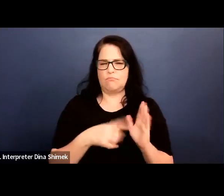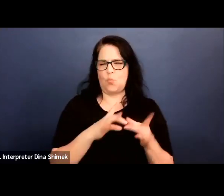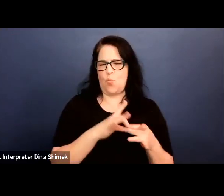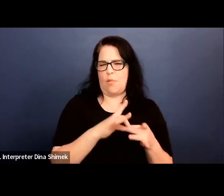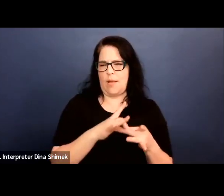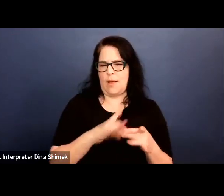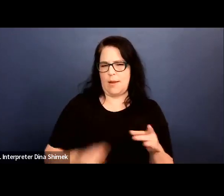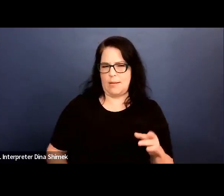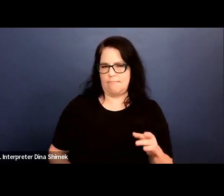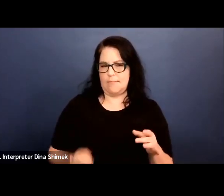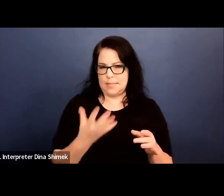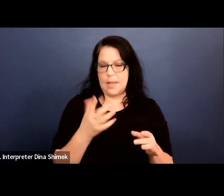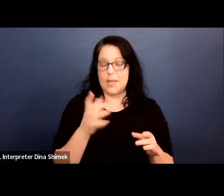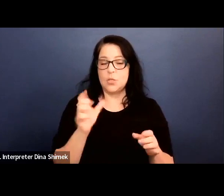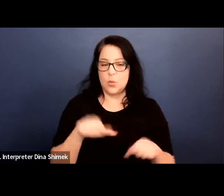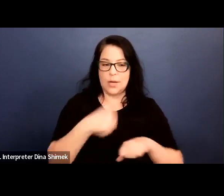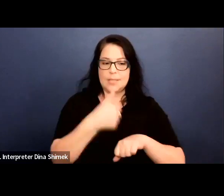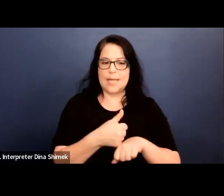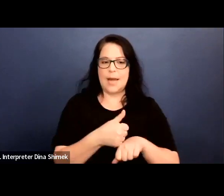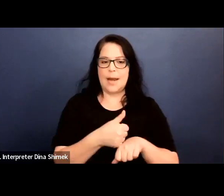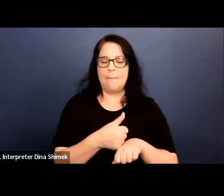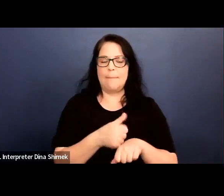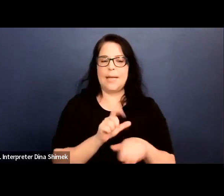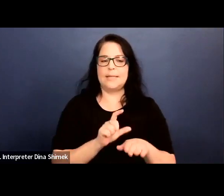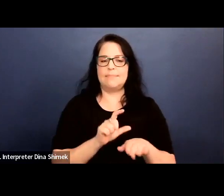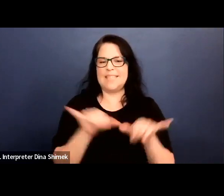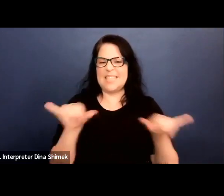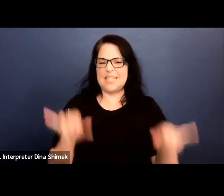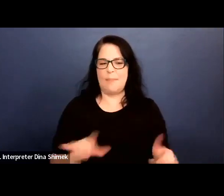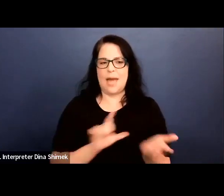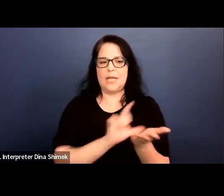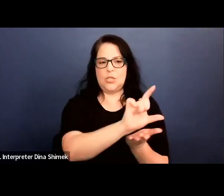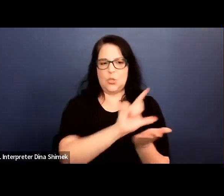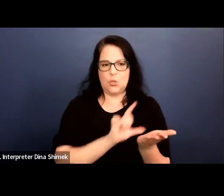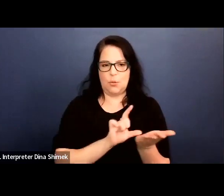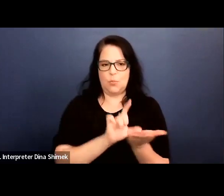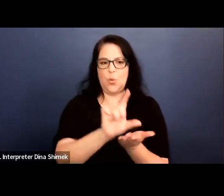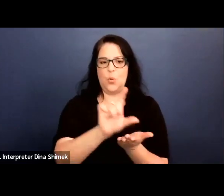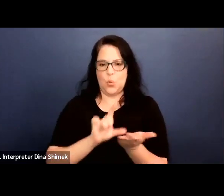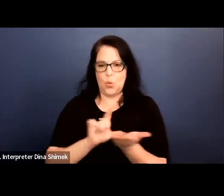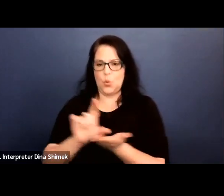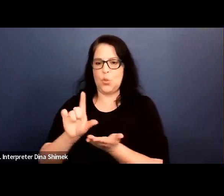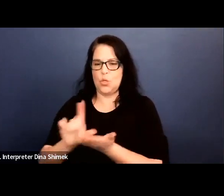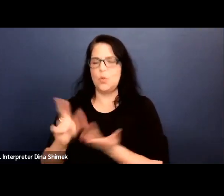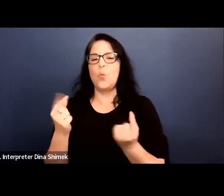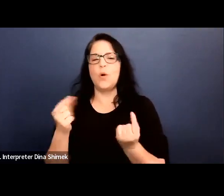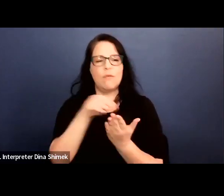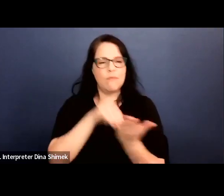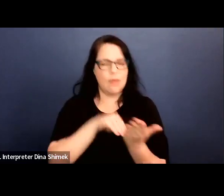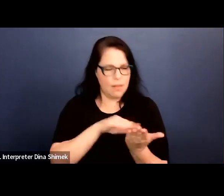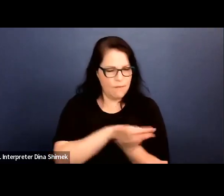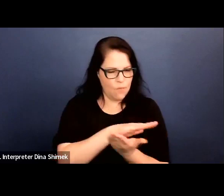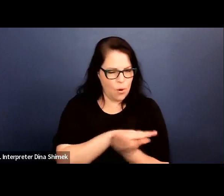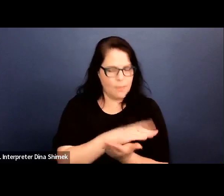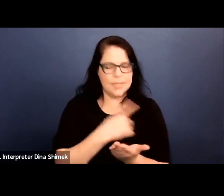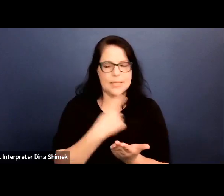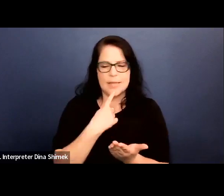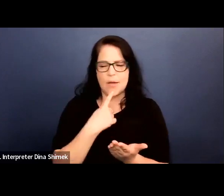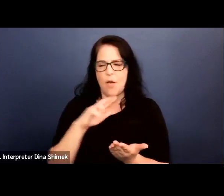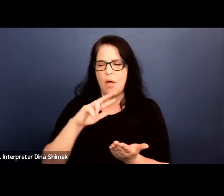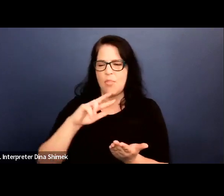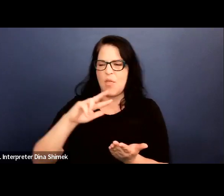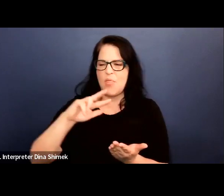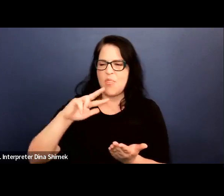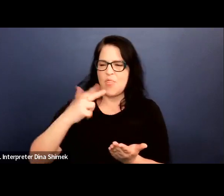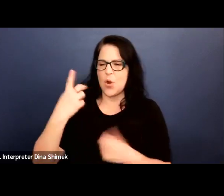can set up a systematic distribution to where there's a form, you would fill that out and say, okay, on the 3rd of every